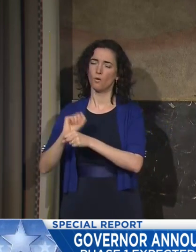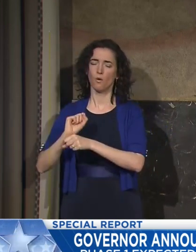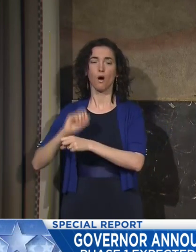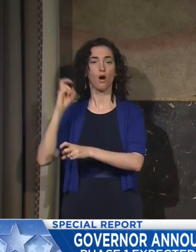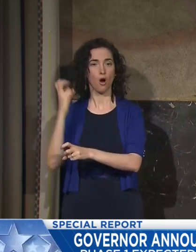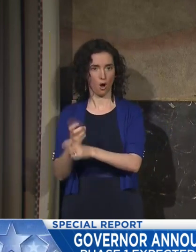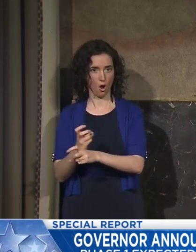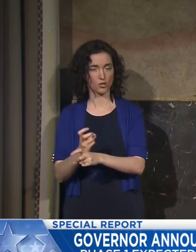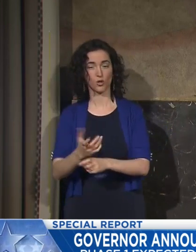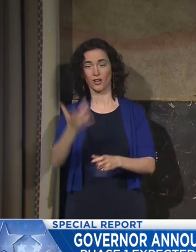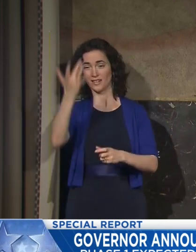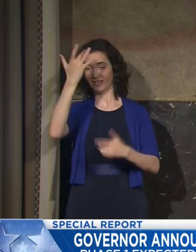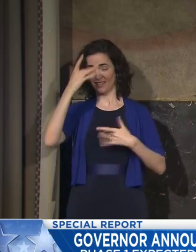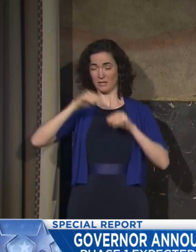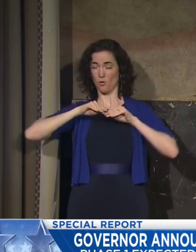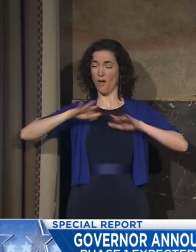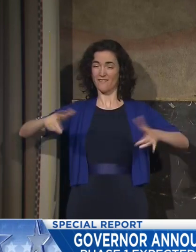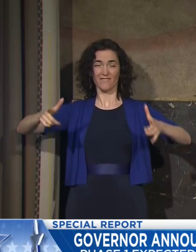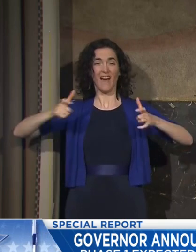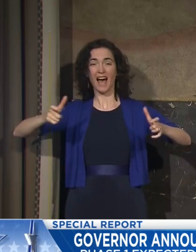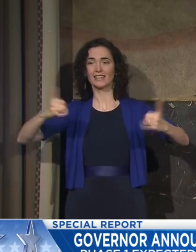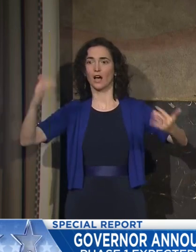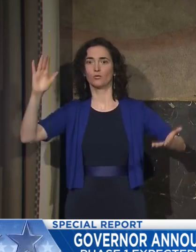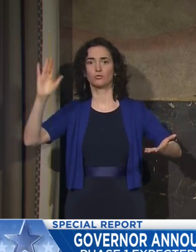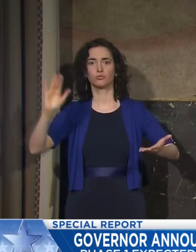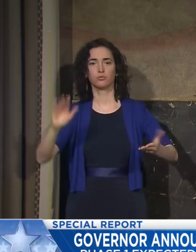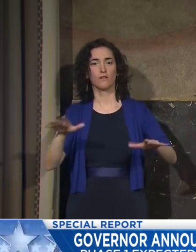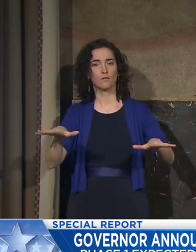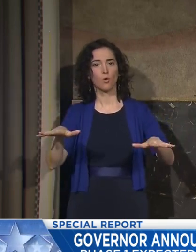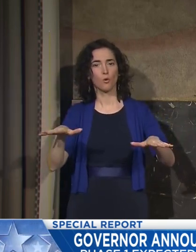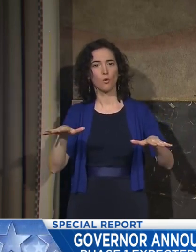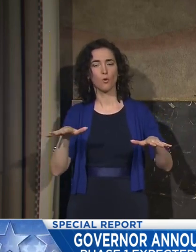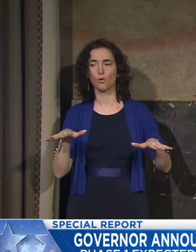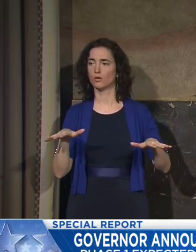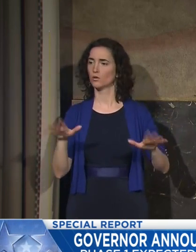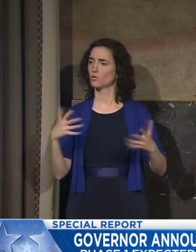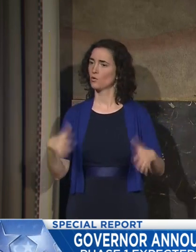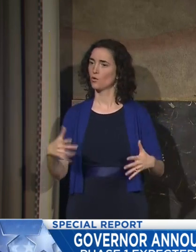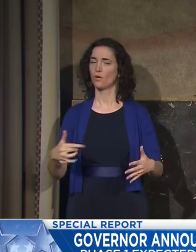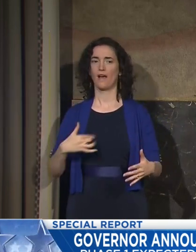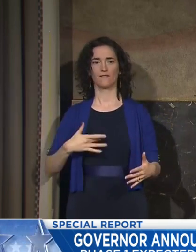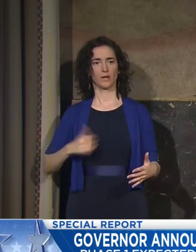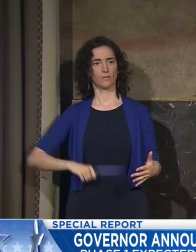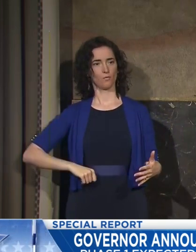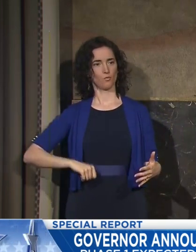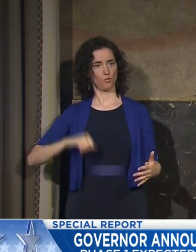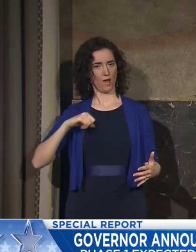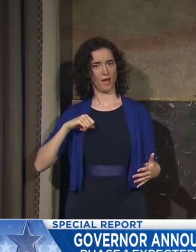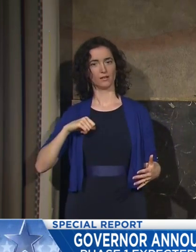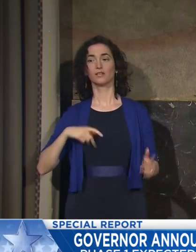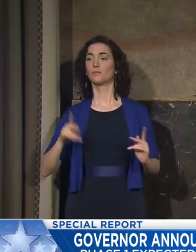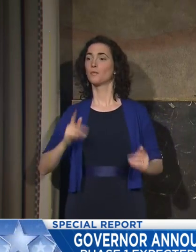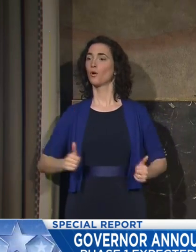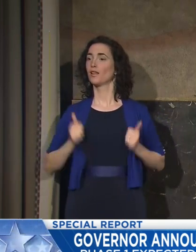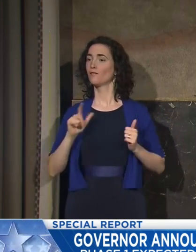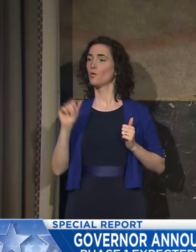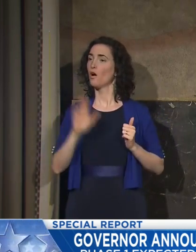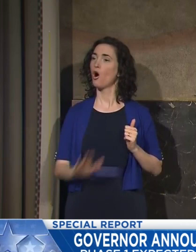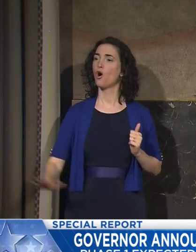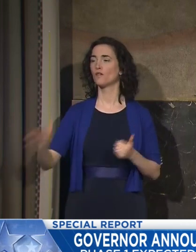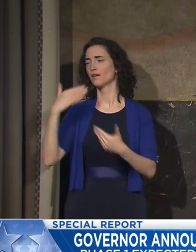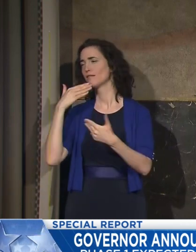spread of COVID-19. And I am proud and I want to thank the people of Louisiana for doing